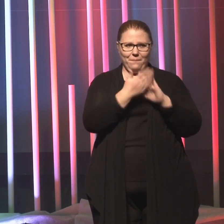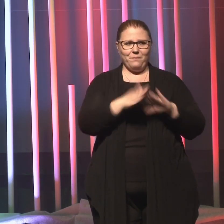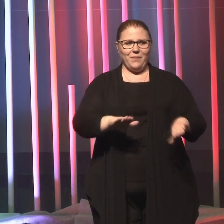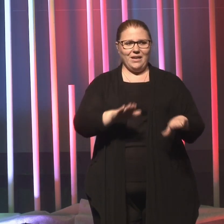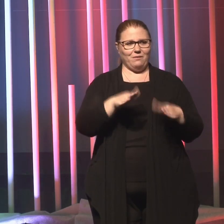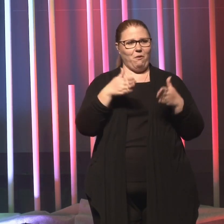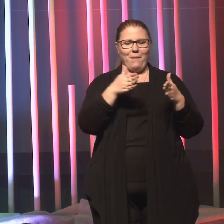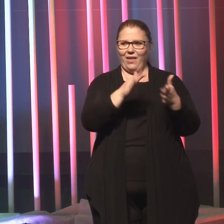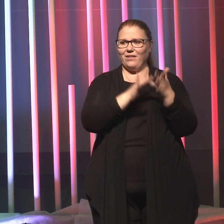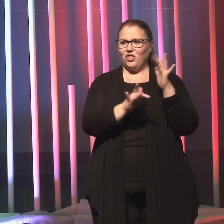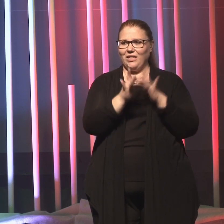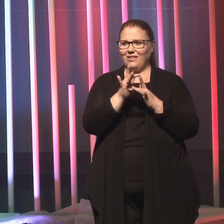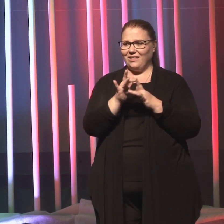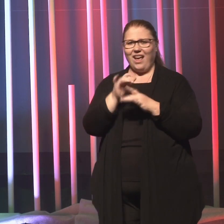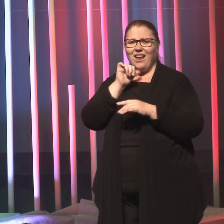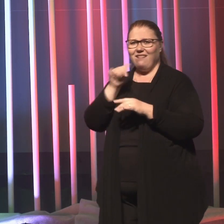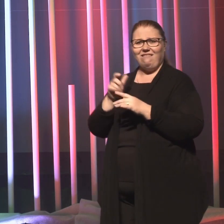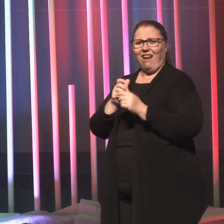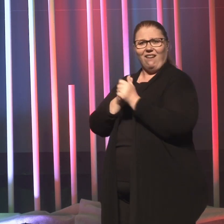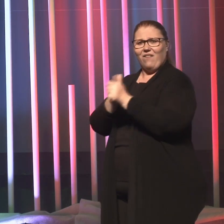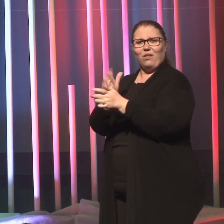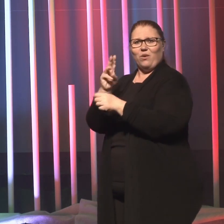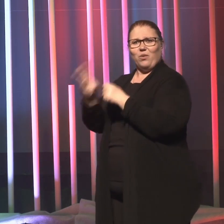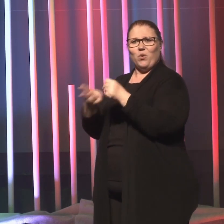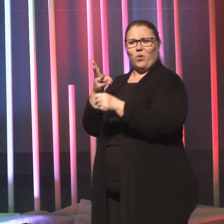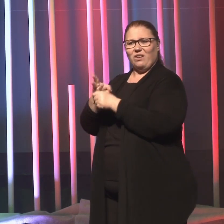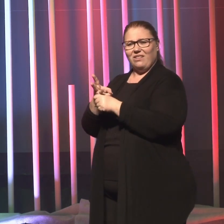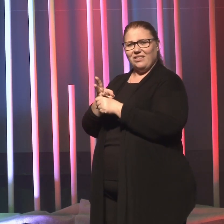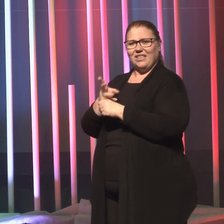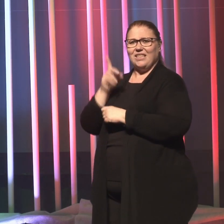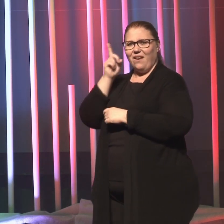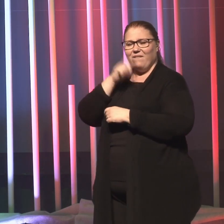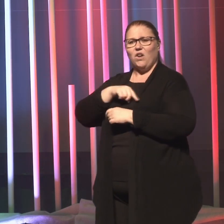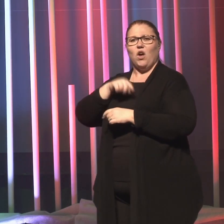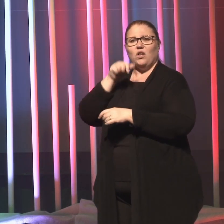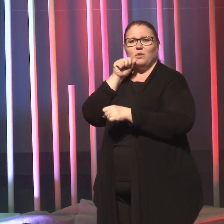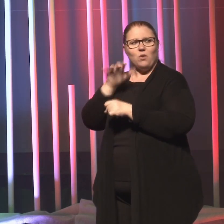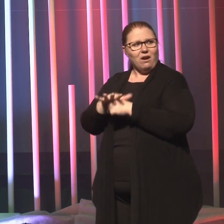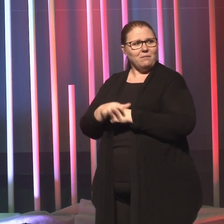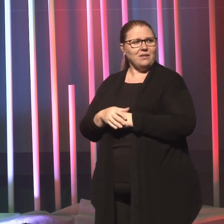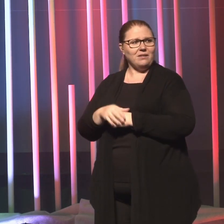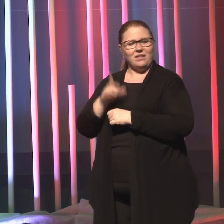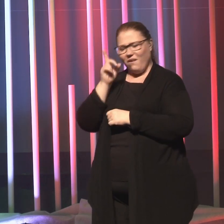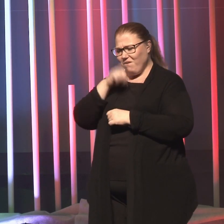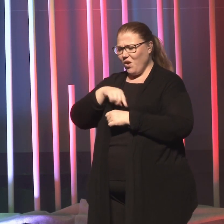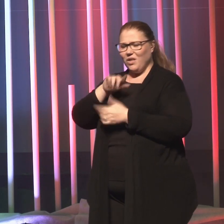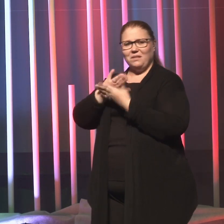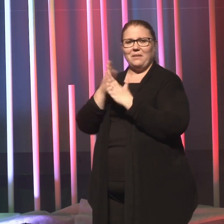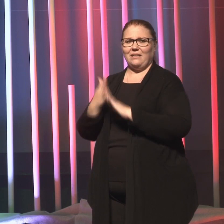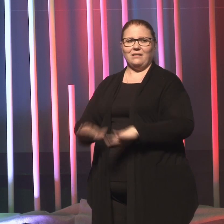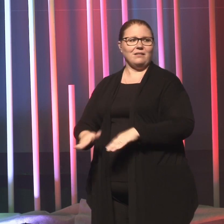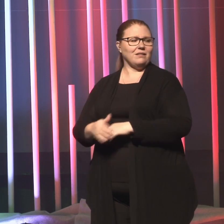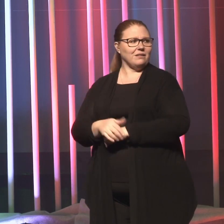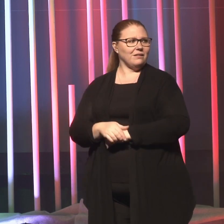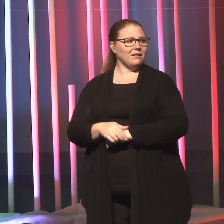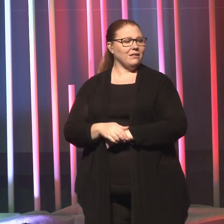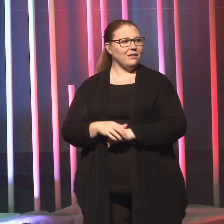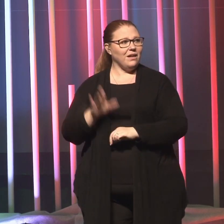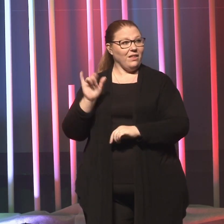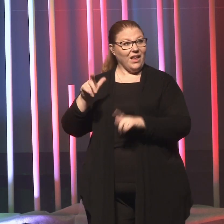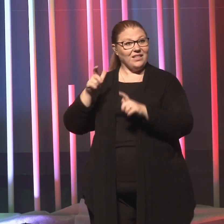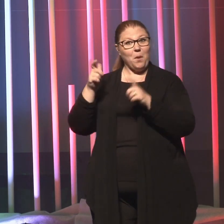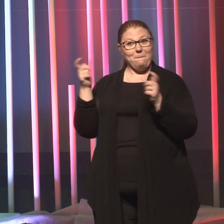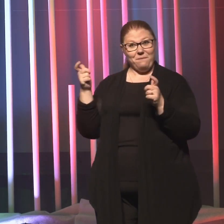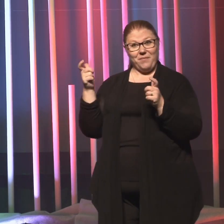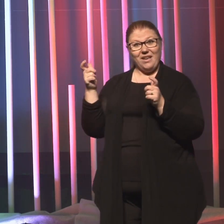Don't choose the peacemaking path of this world, because it's a false promise. It's a false peace. That's the big one